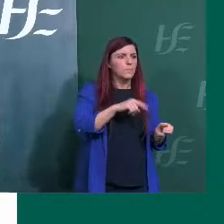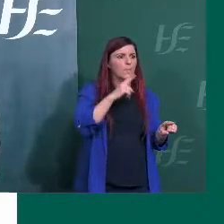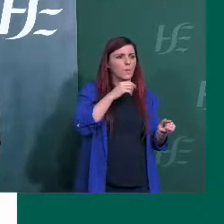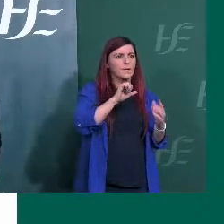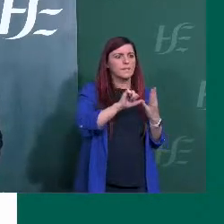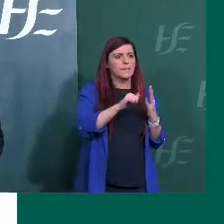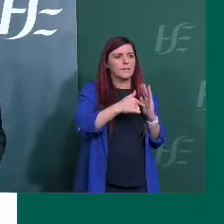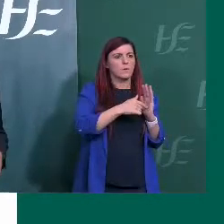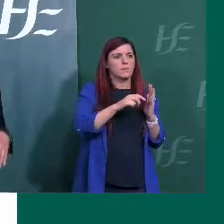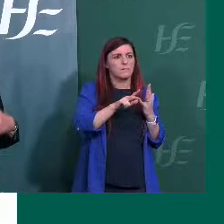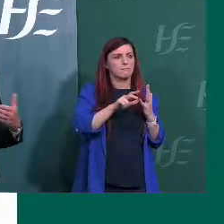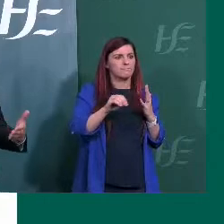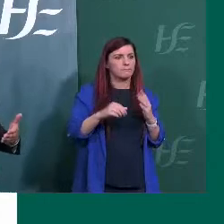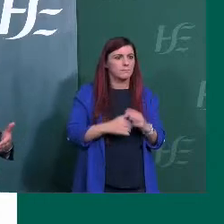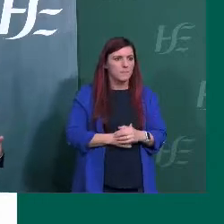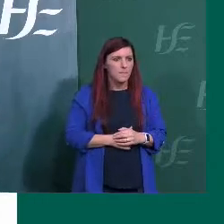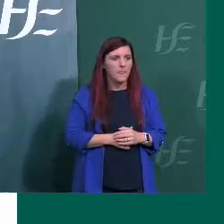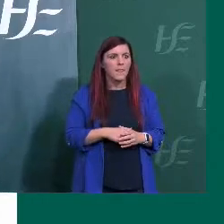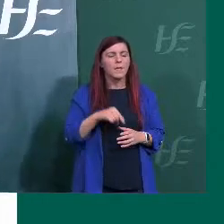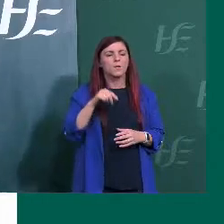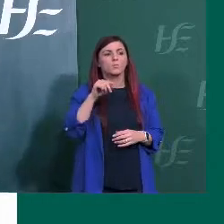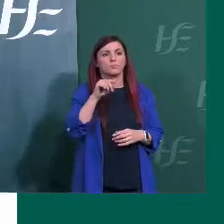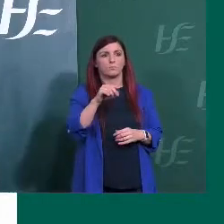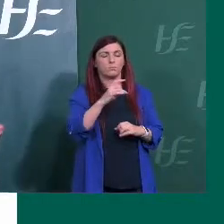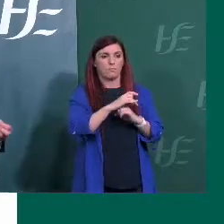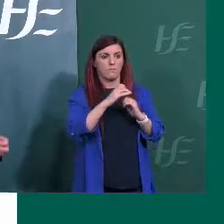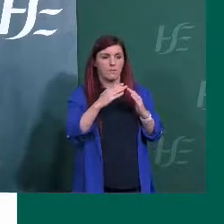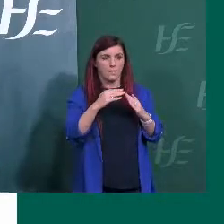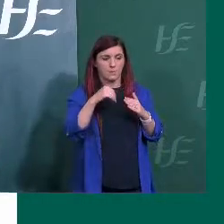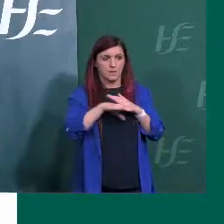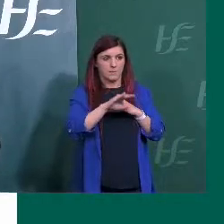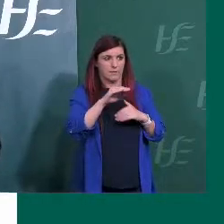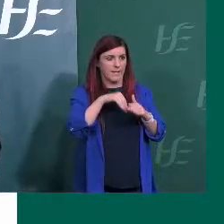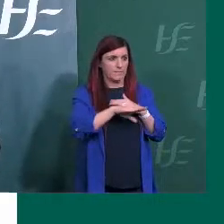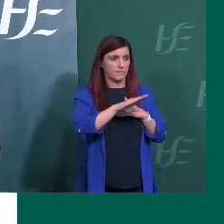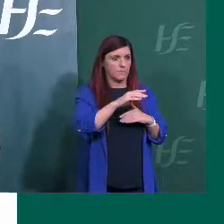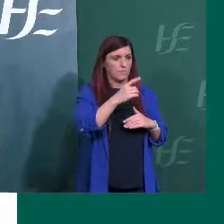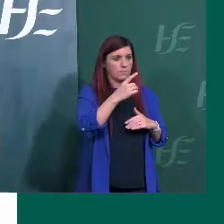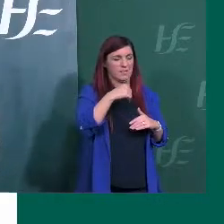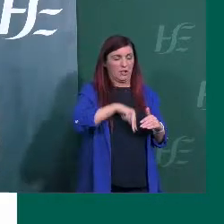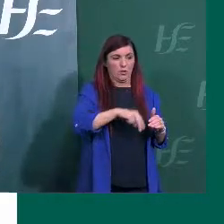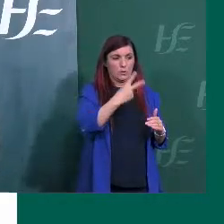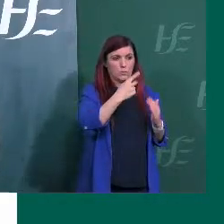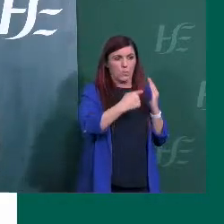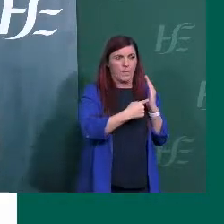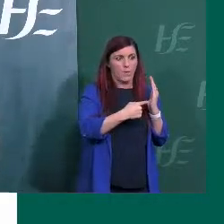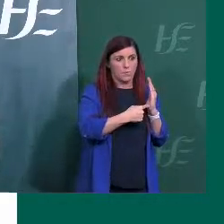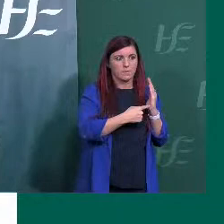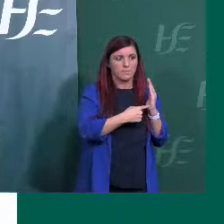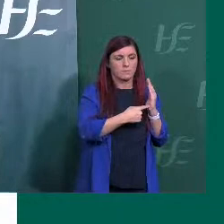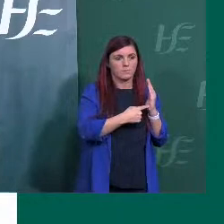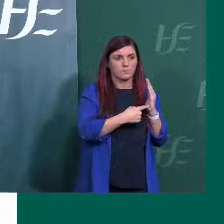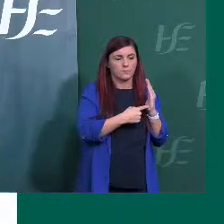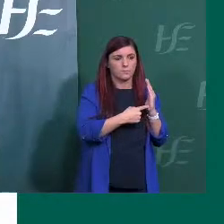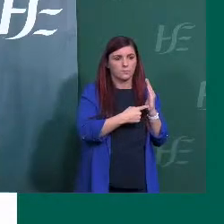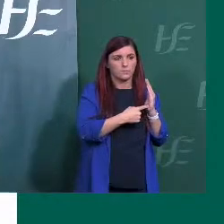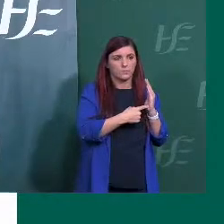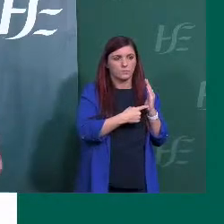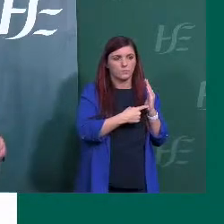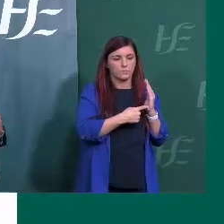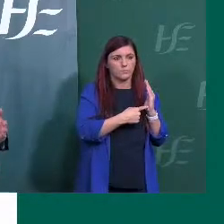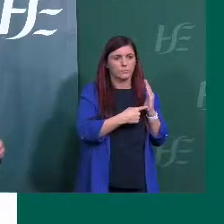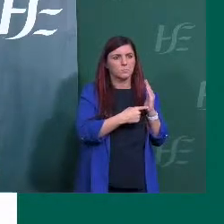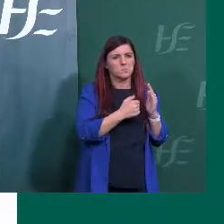7,000. Likewise, the hospital admissions has been referred to back in January, nearly reached 2,000, but at a time when we can configure our health